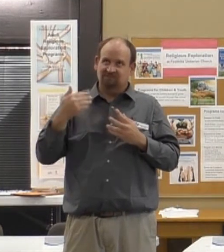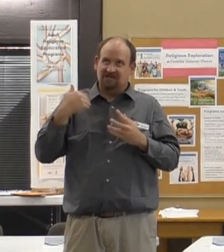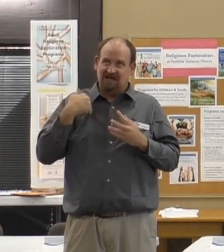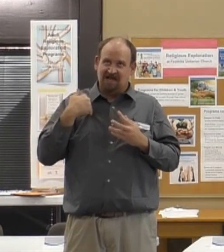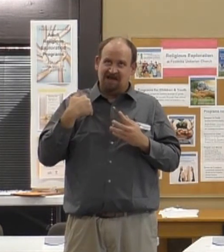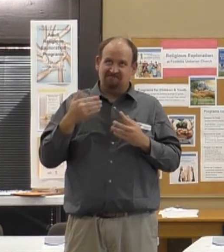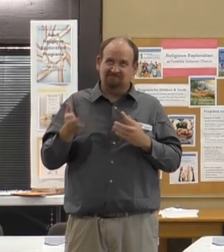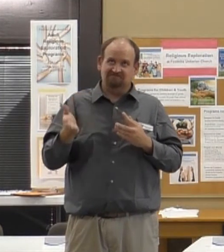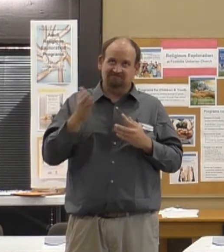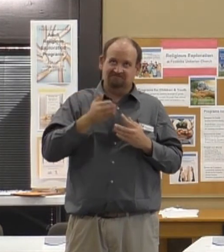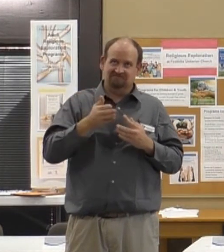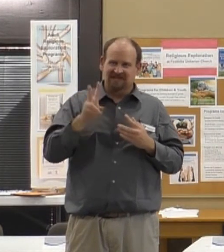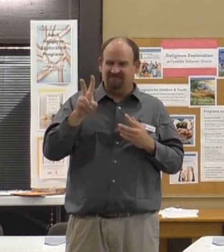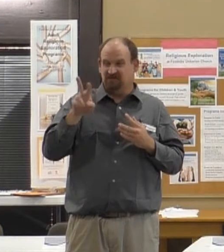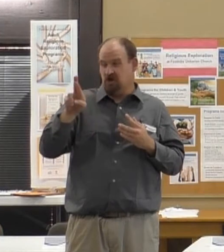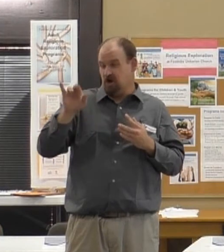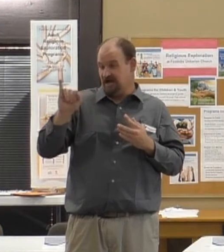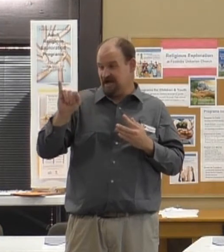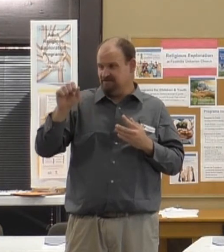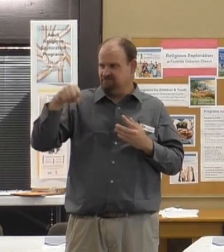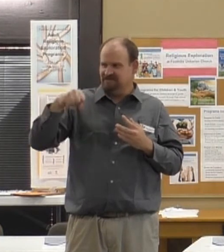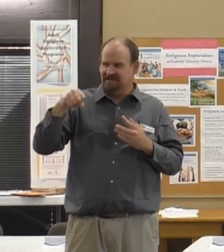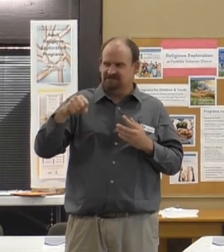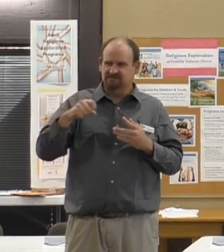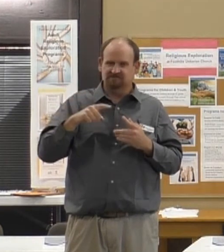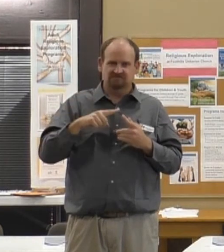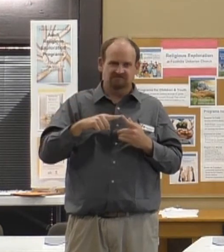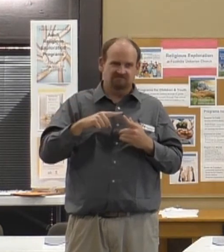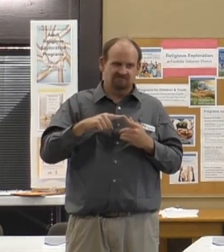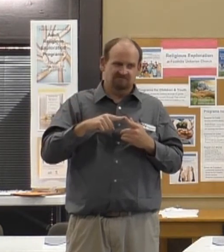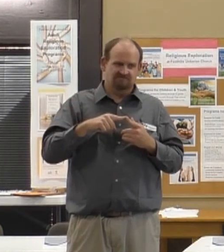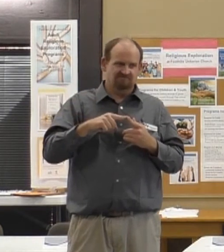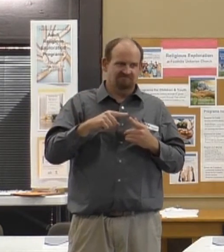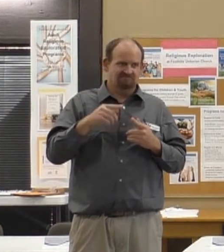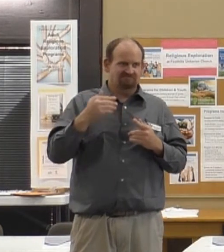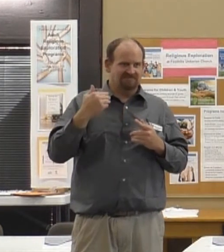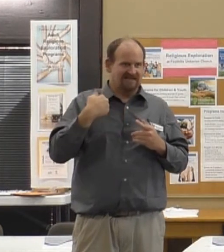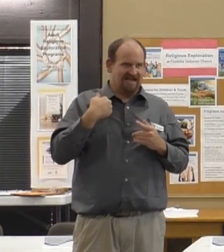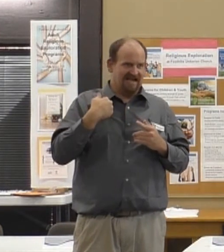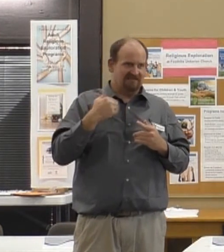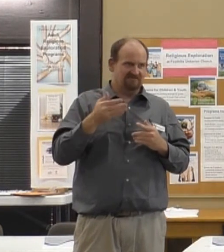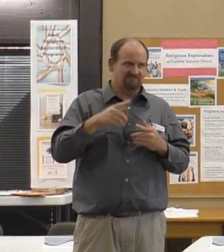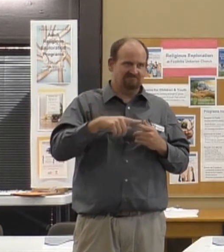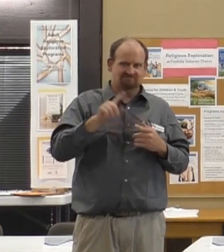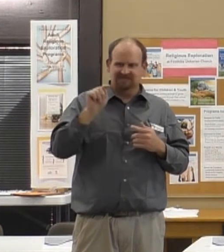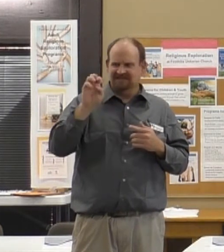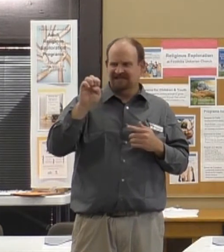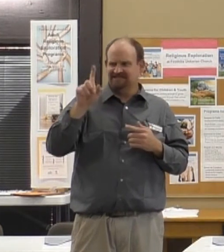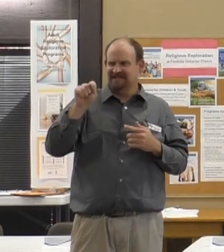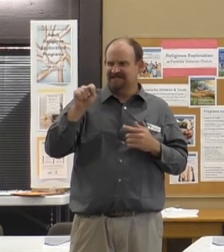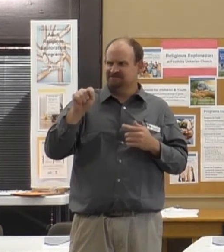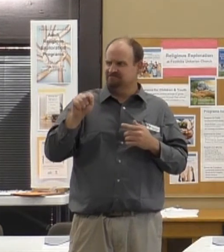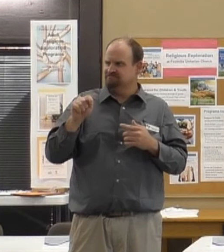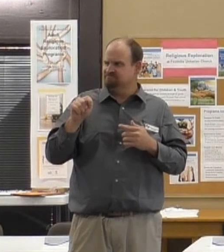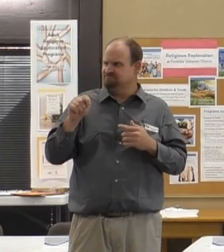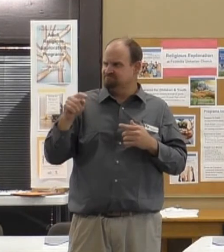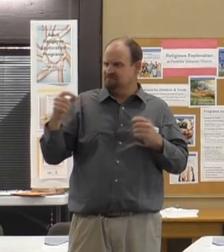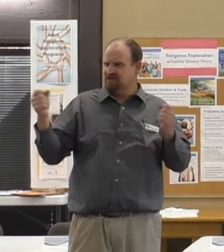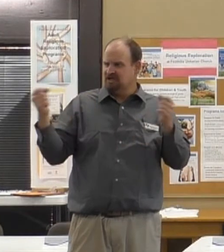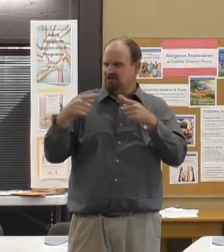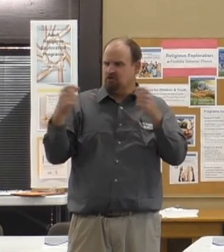Because we can use our phone through video relay interpreters. There's